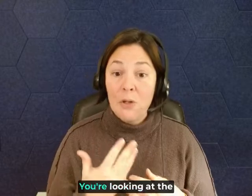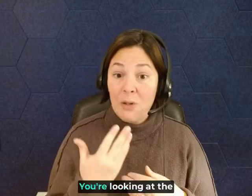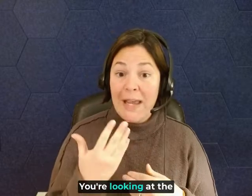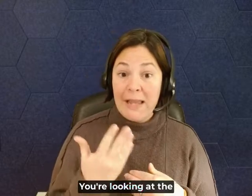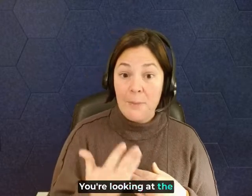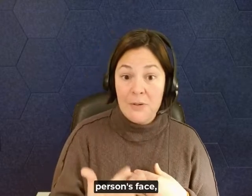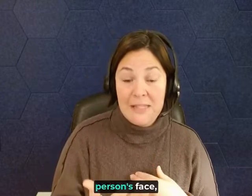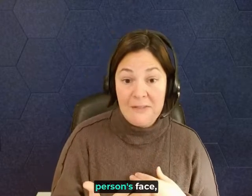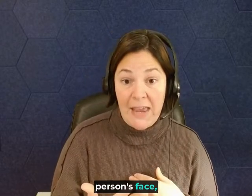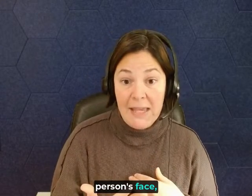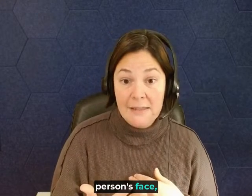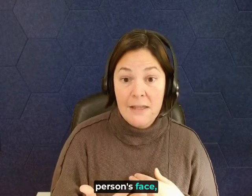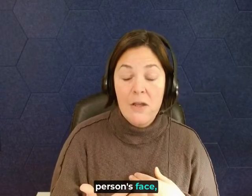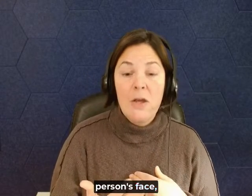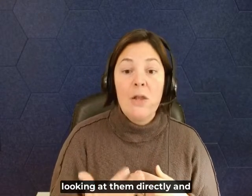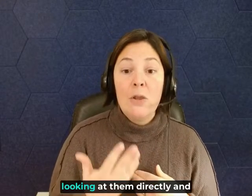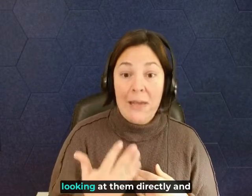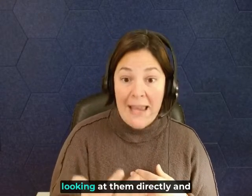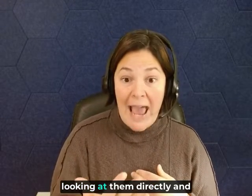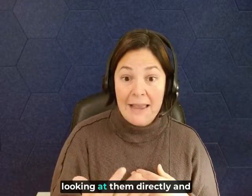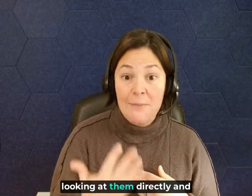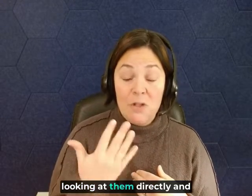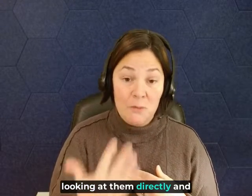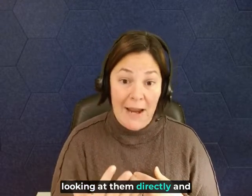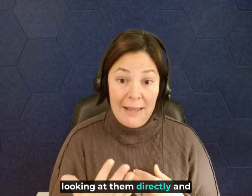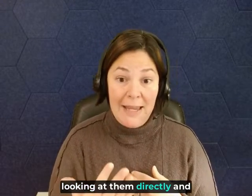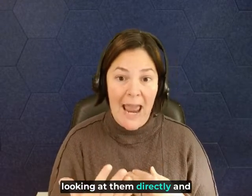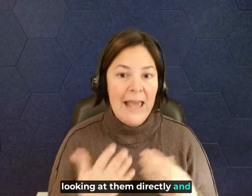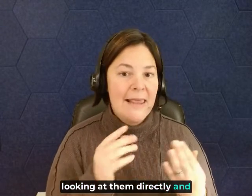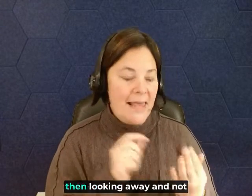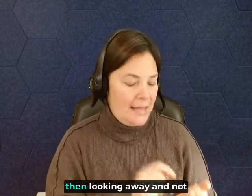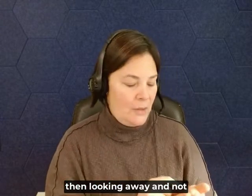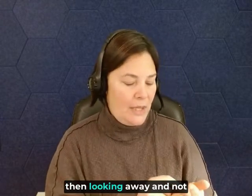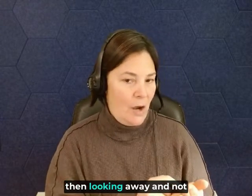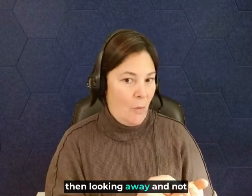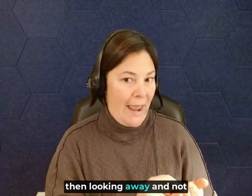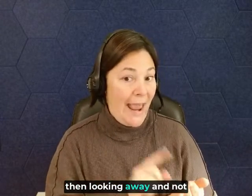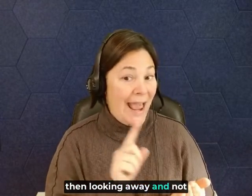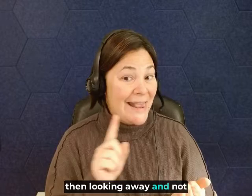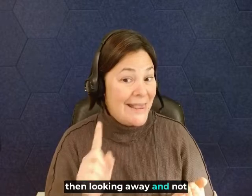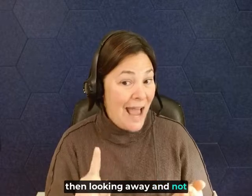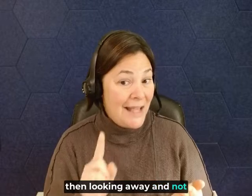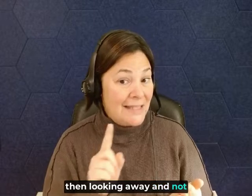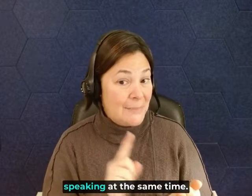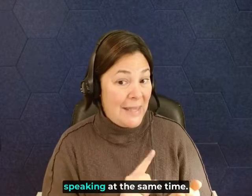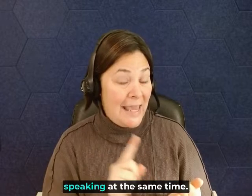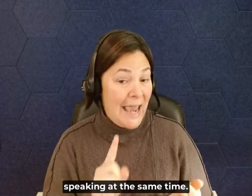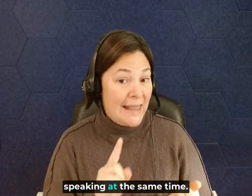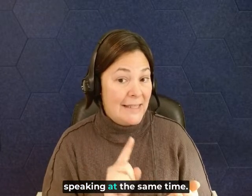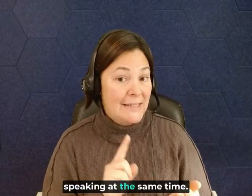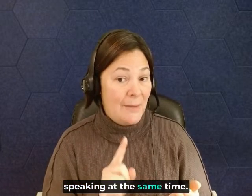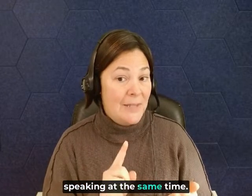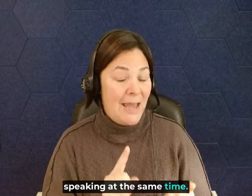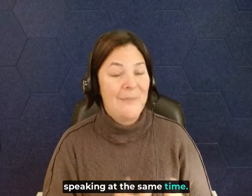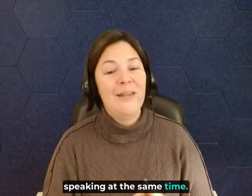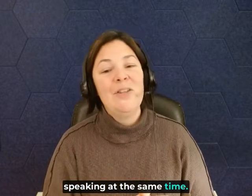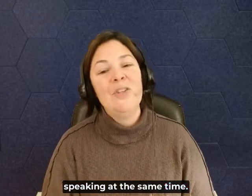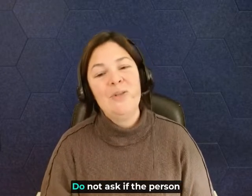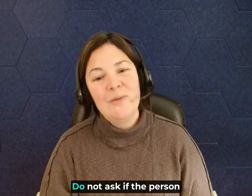looking at the person's face, looking at them directly, and then looking away and not speaking at the same time. Do